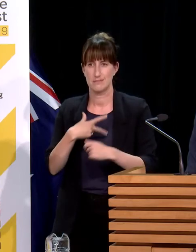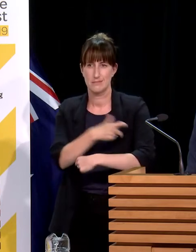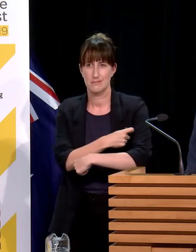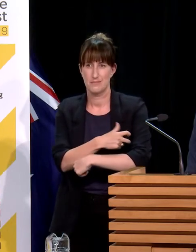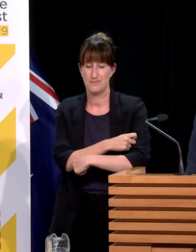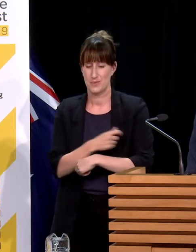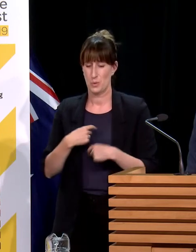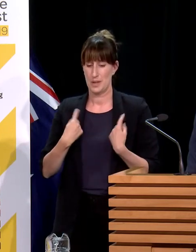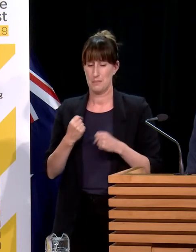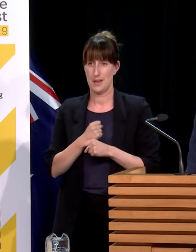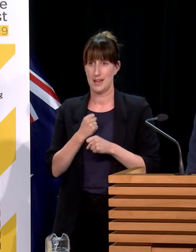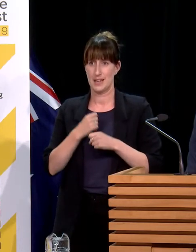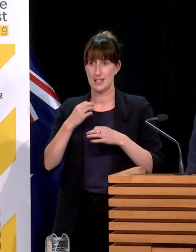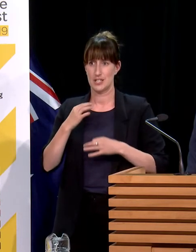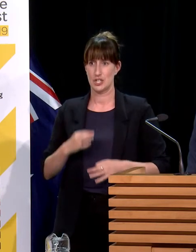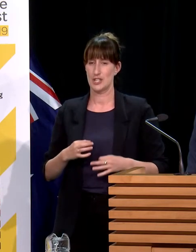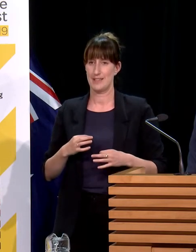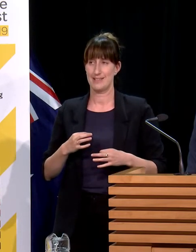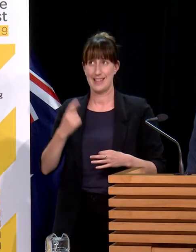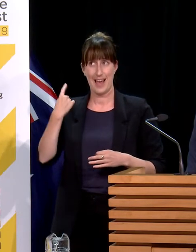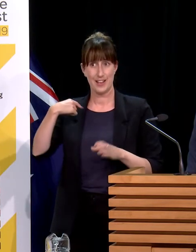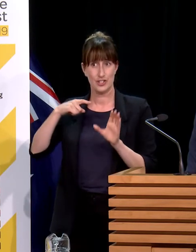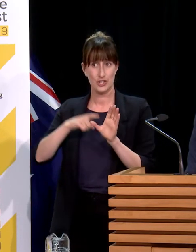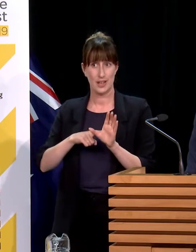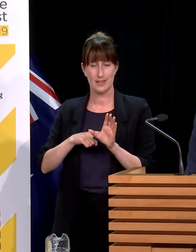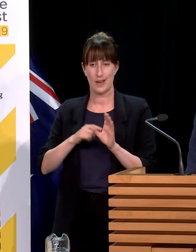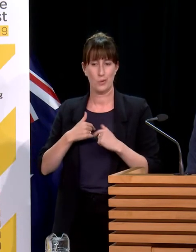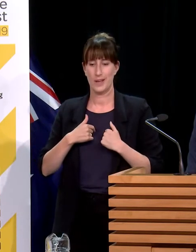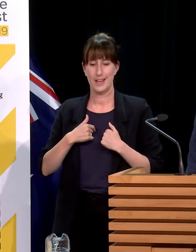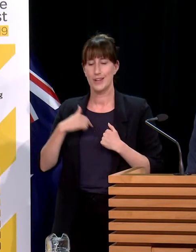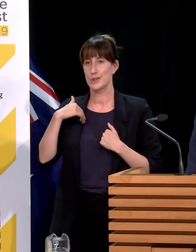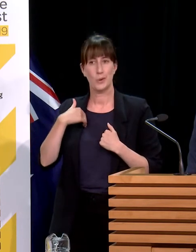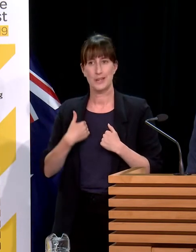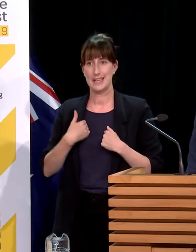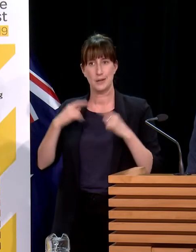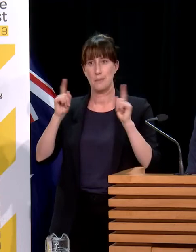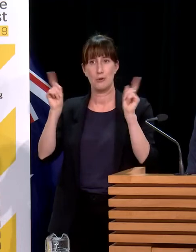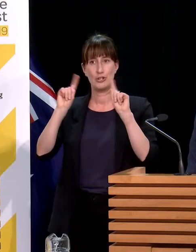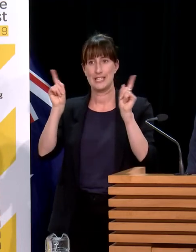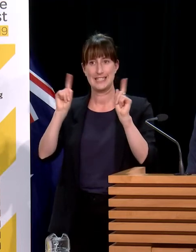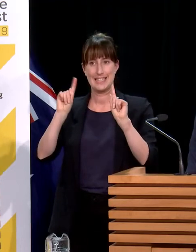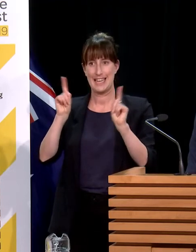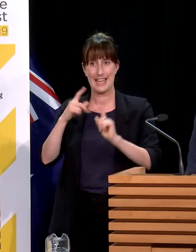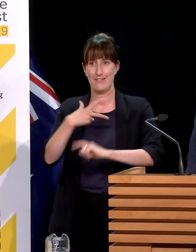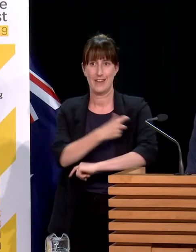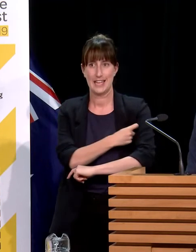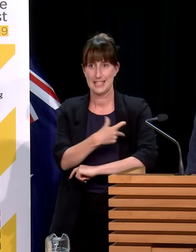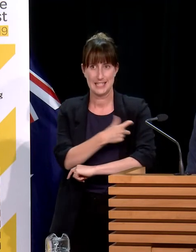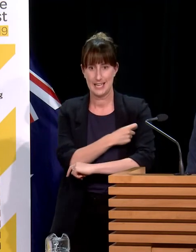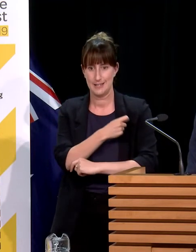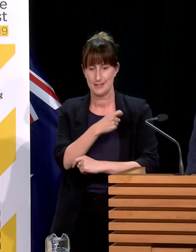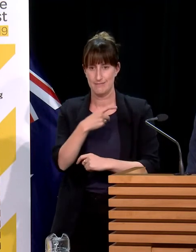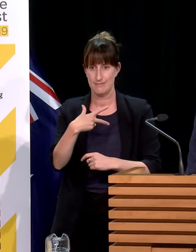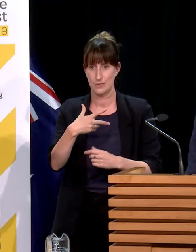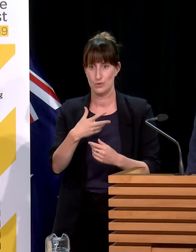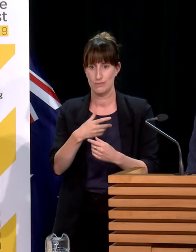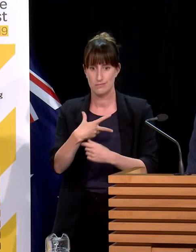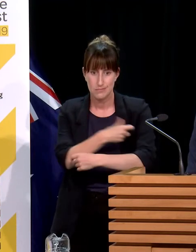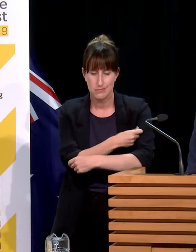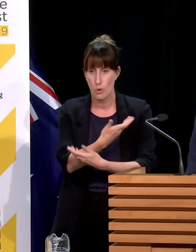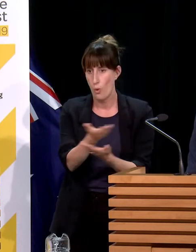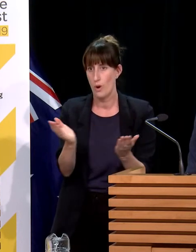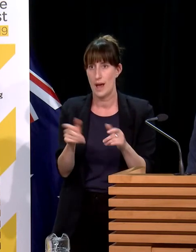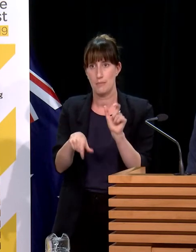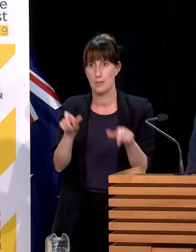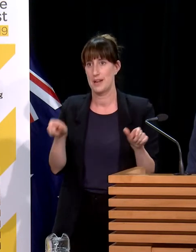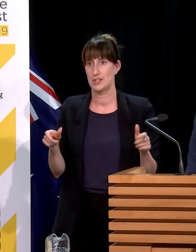not engage in an emergency approvals process in an emergency vaccination campaign. We don't have the public health grounds to